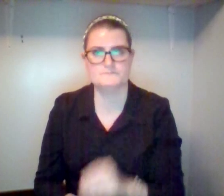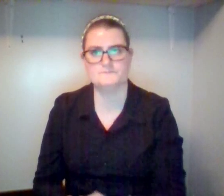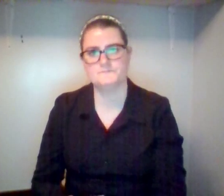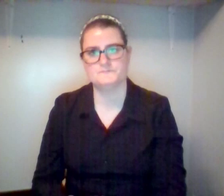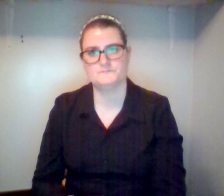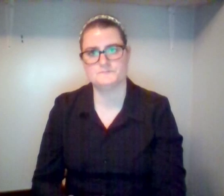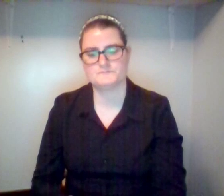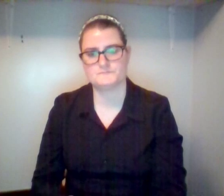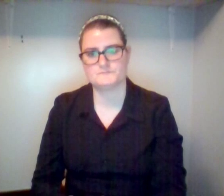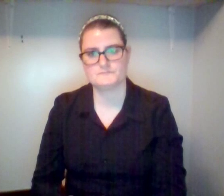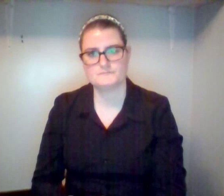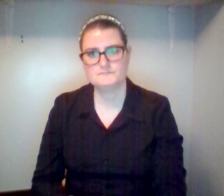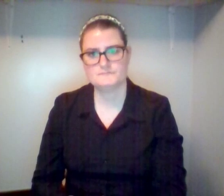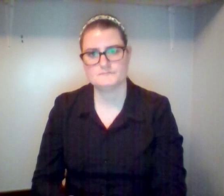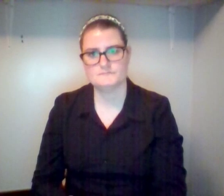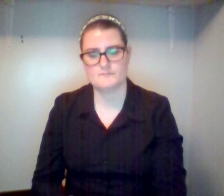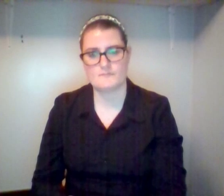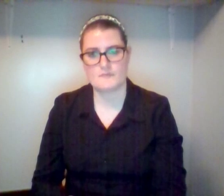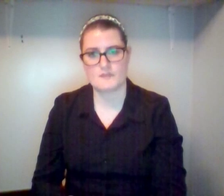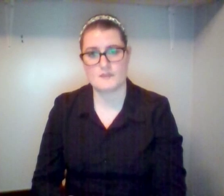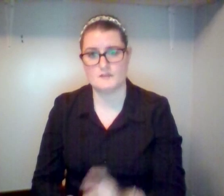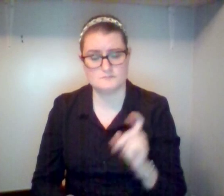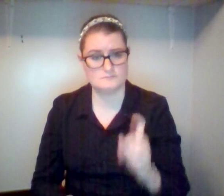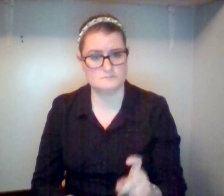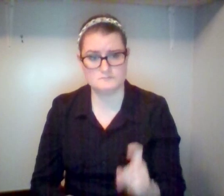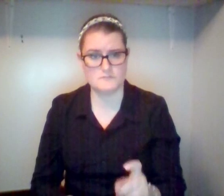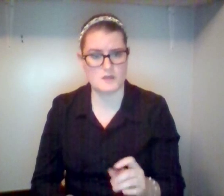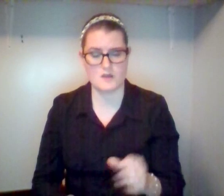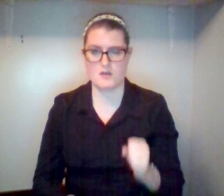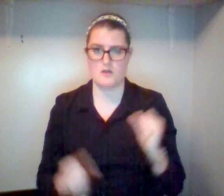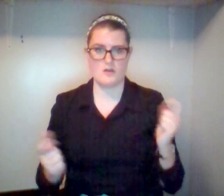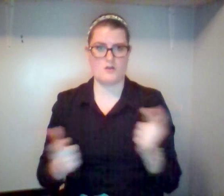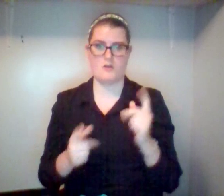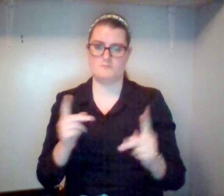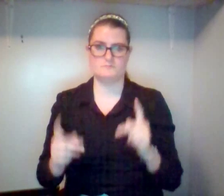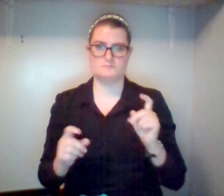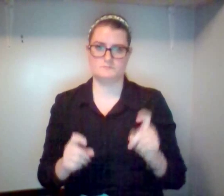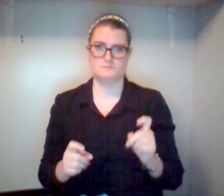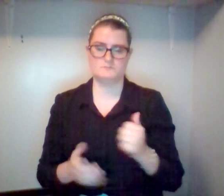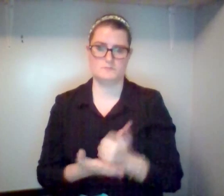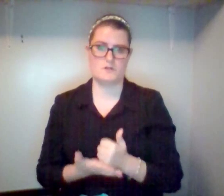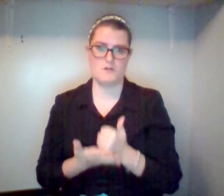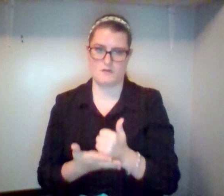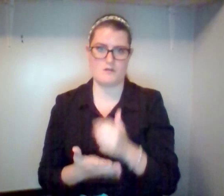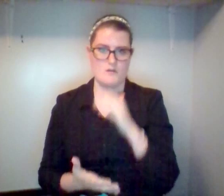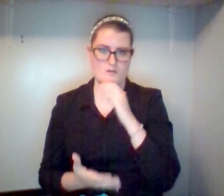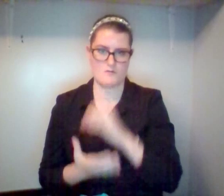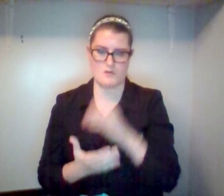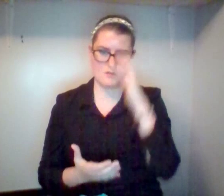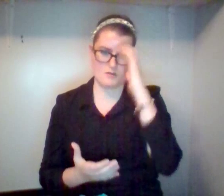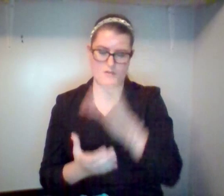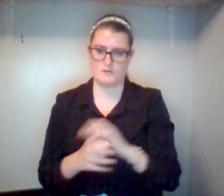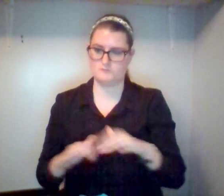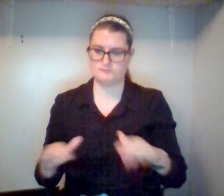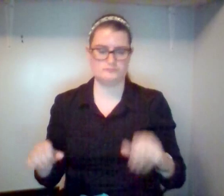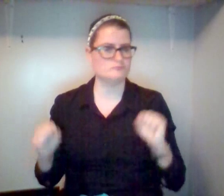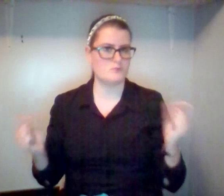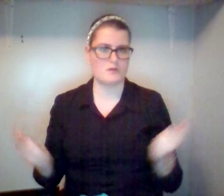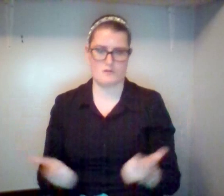it was necessary that she be a part of that. The woman should